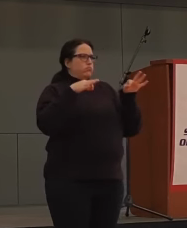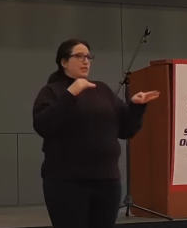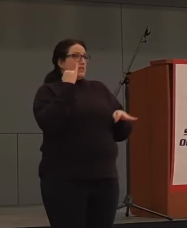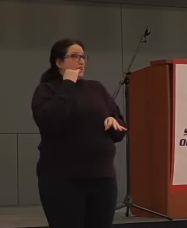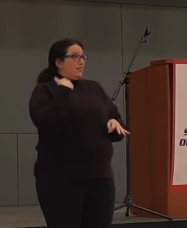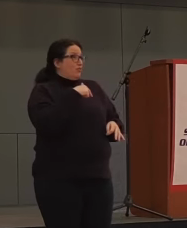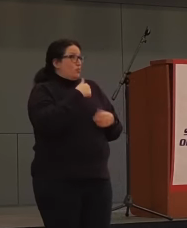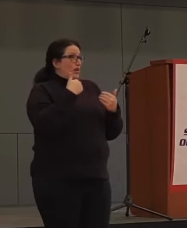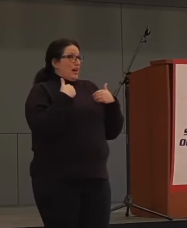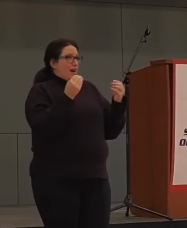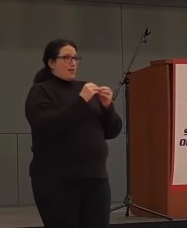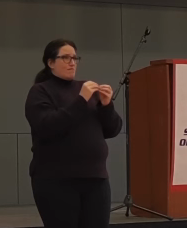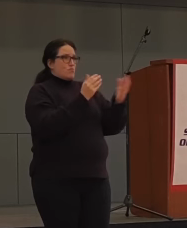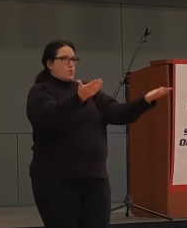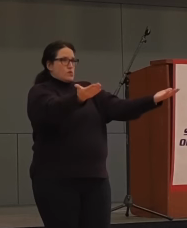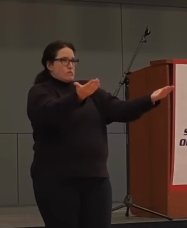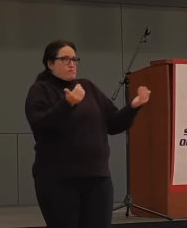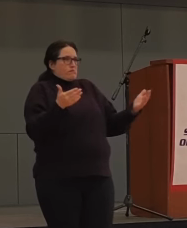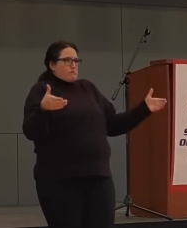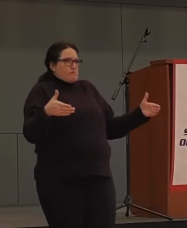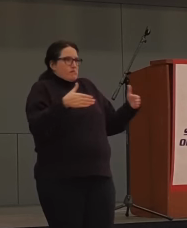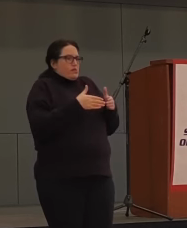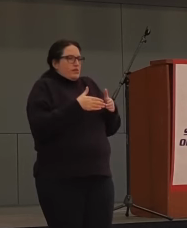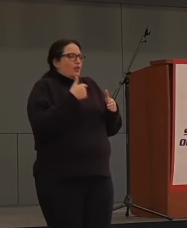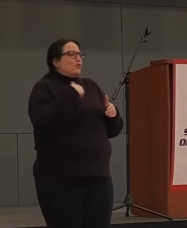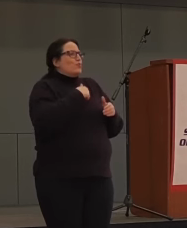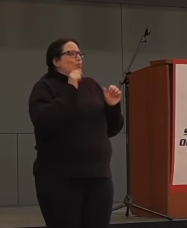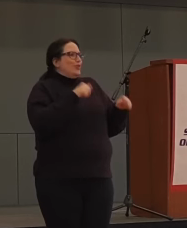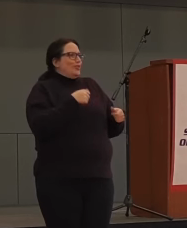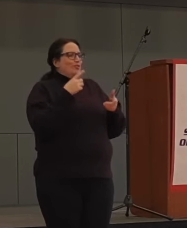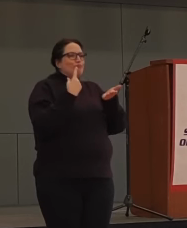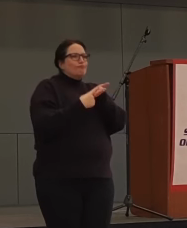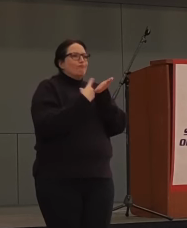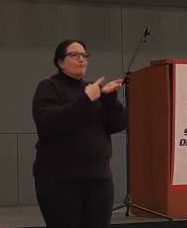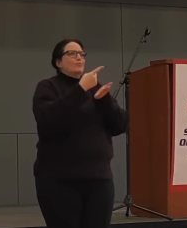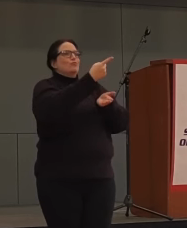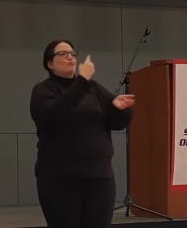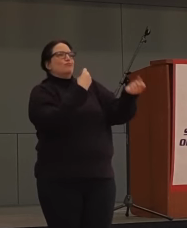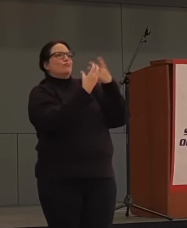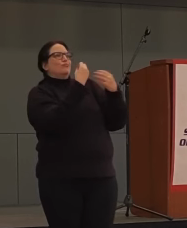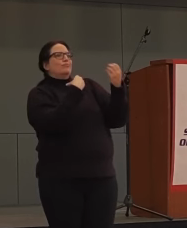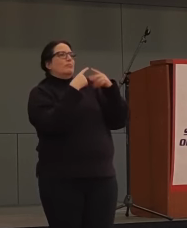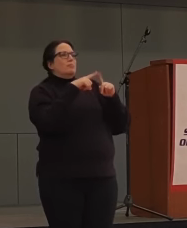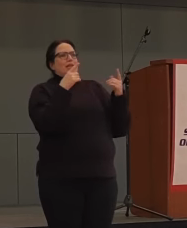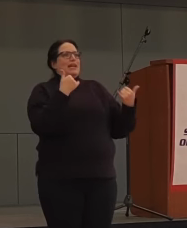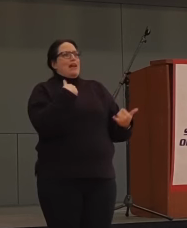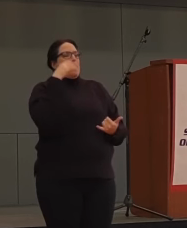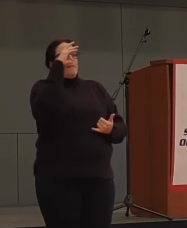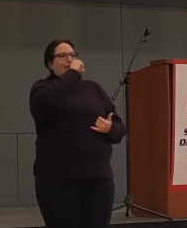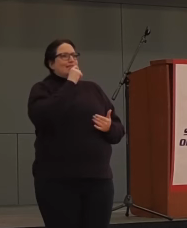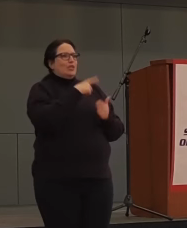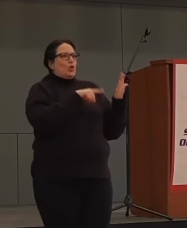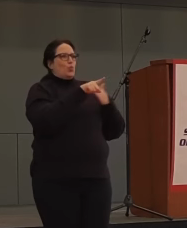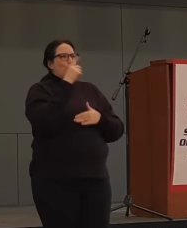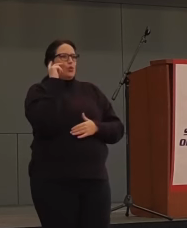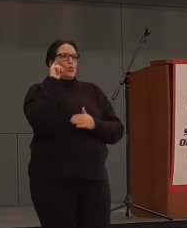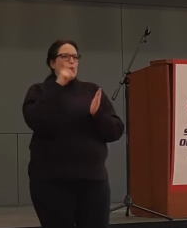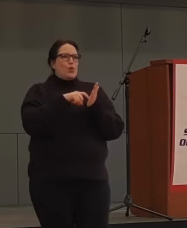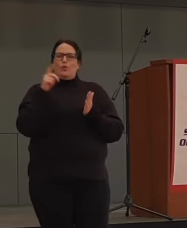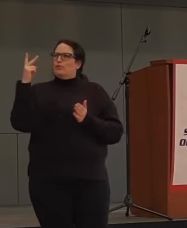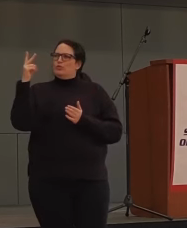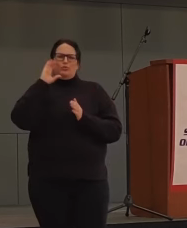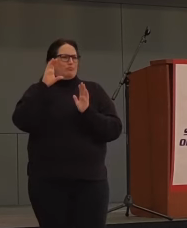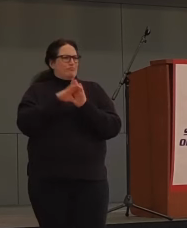smaller gathering, I would say call out what you notice about these brains. But I'm guessing, here's what you're noticing about these